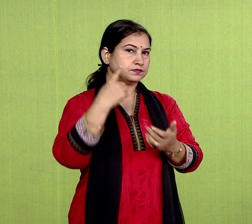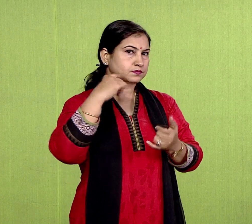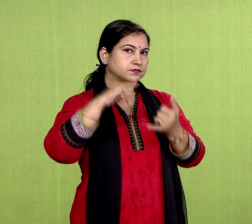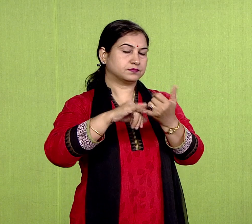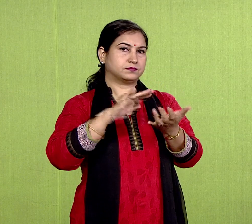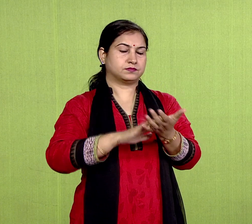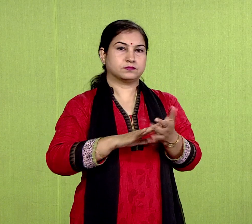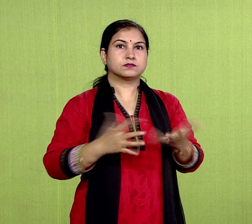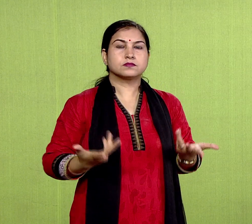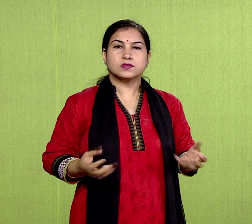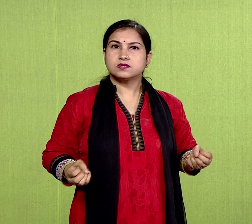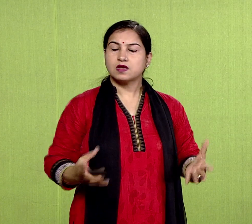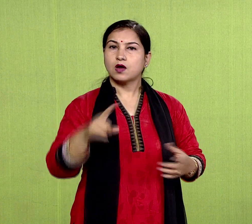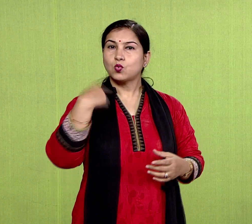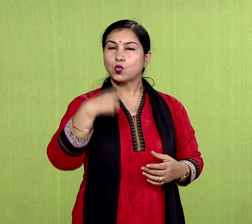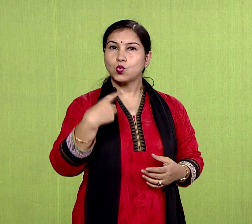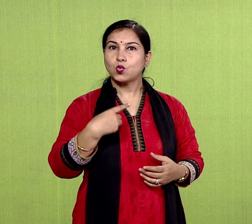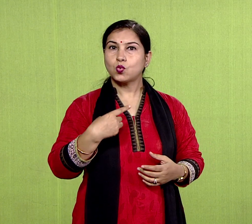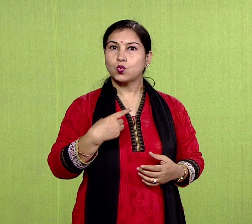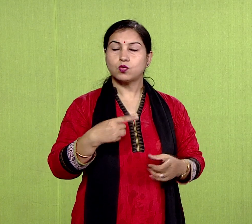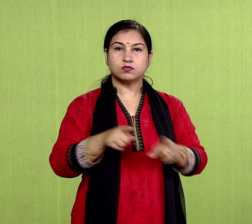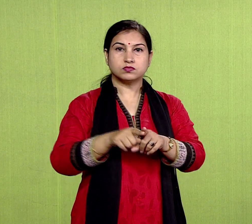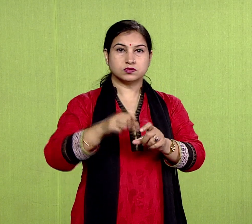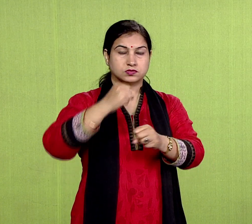Gautam Buddha, the founder of Buddhism,